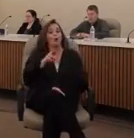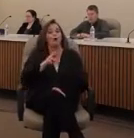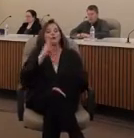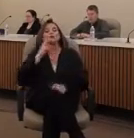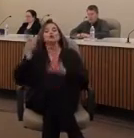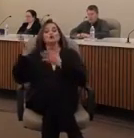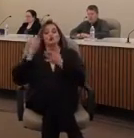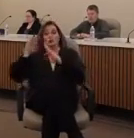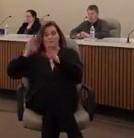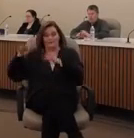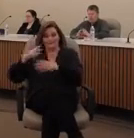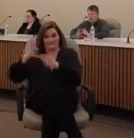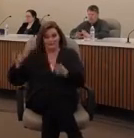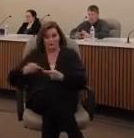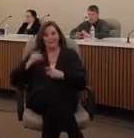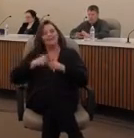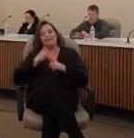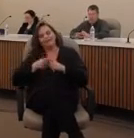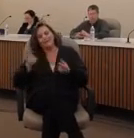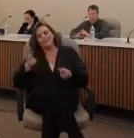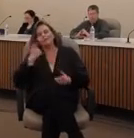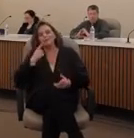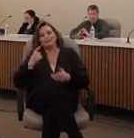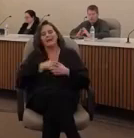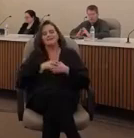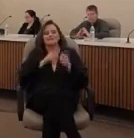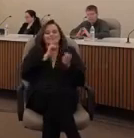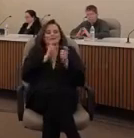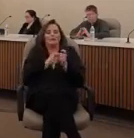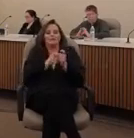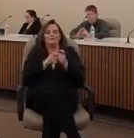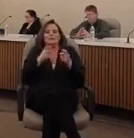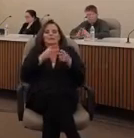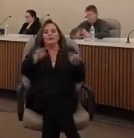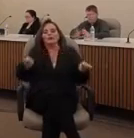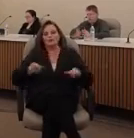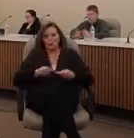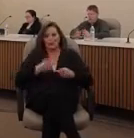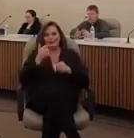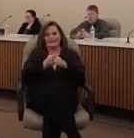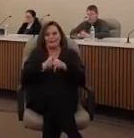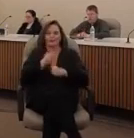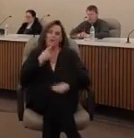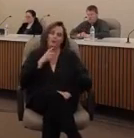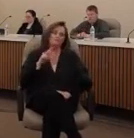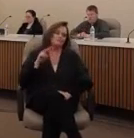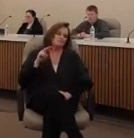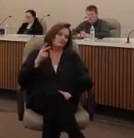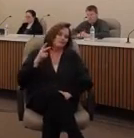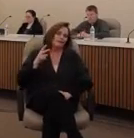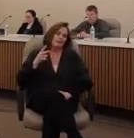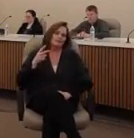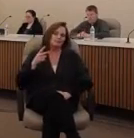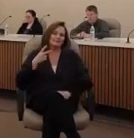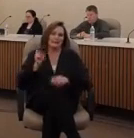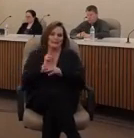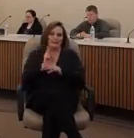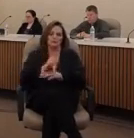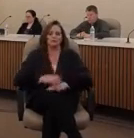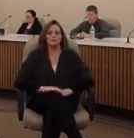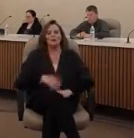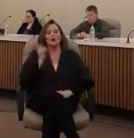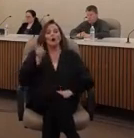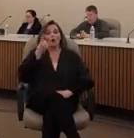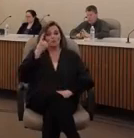can then modify the site layout or the secondary uses. One of